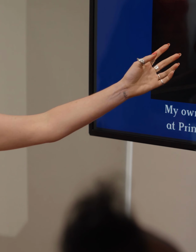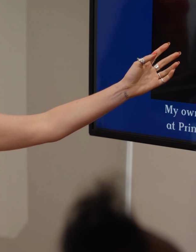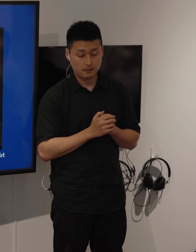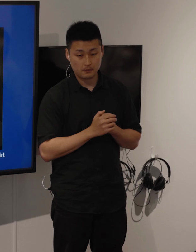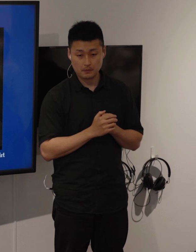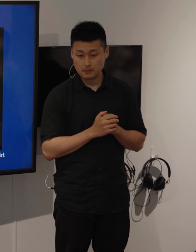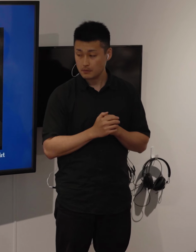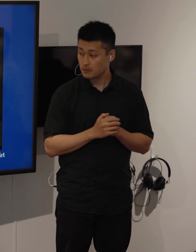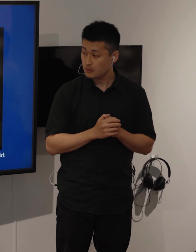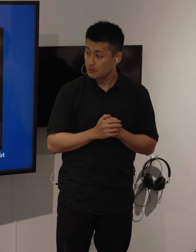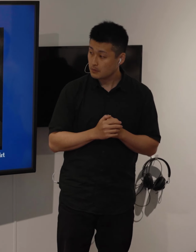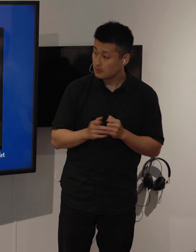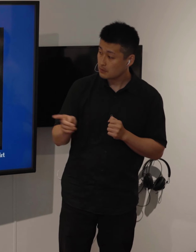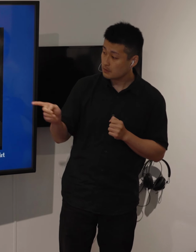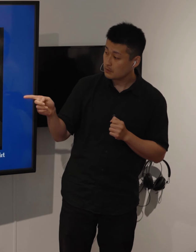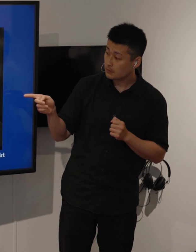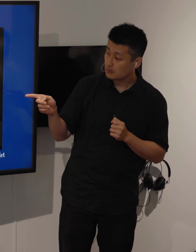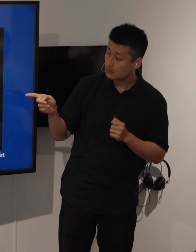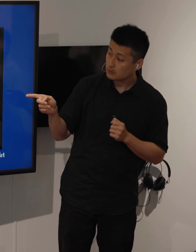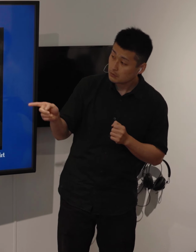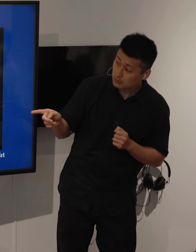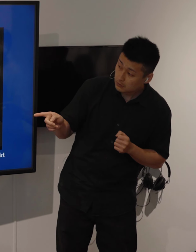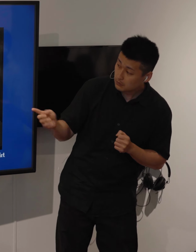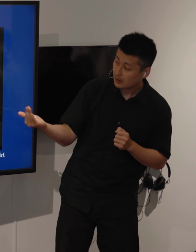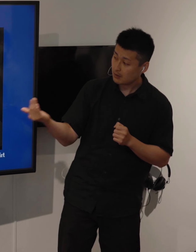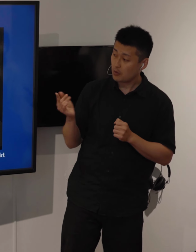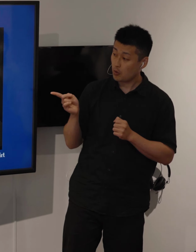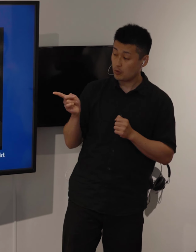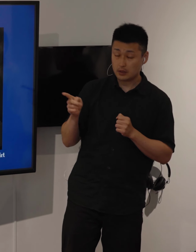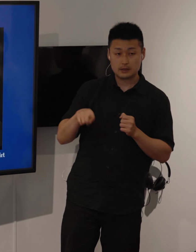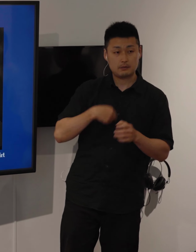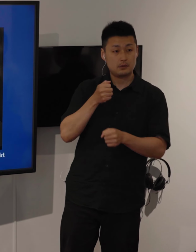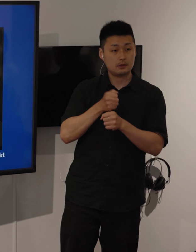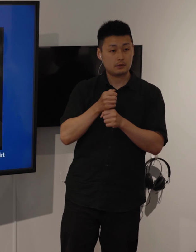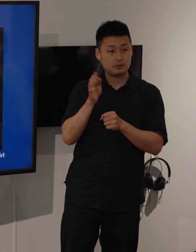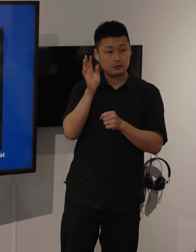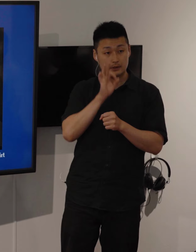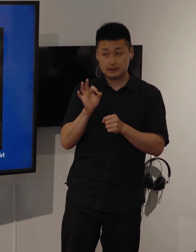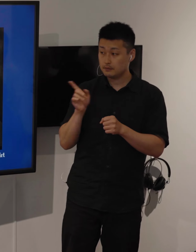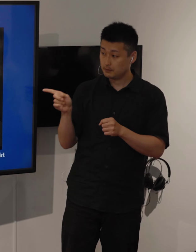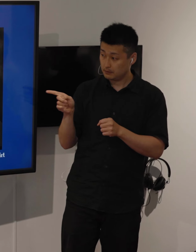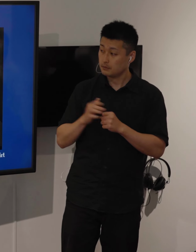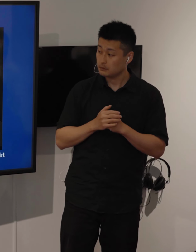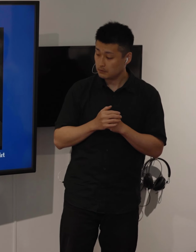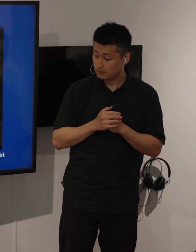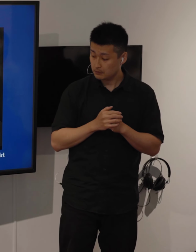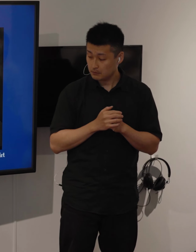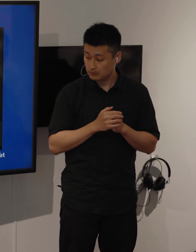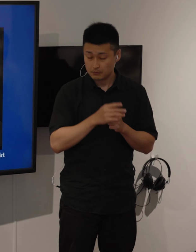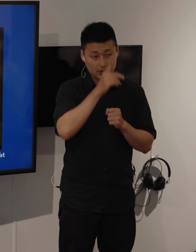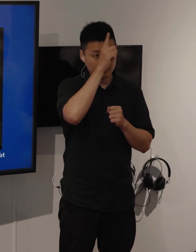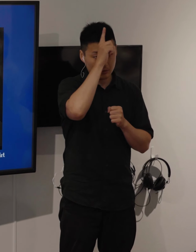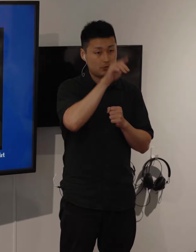my work hanging alongside this little shirt in the Prinzhorn collection in Germany, and I embroidered these